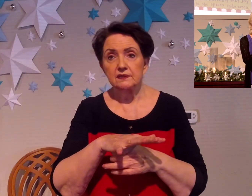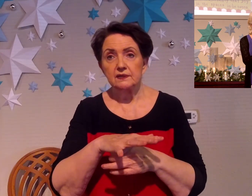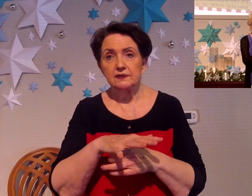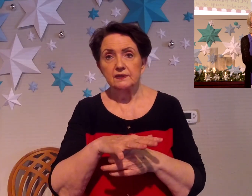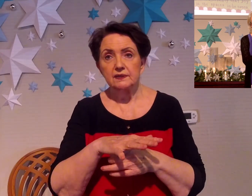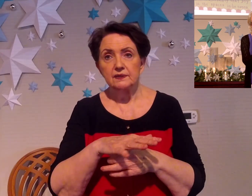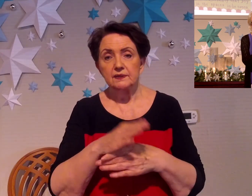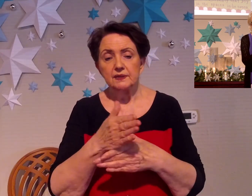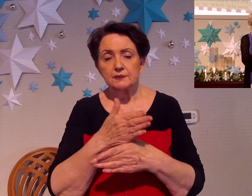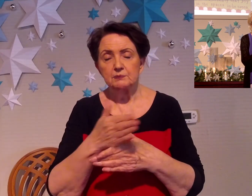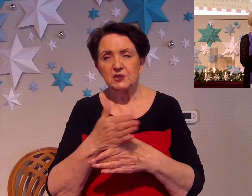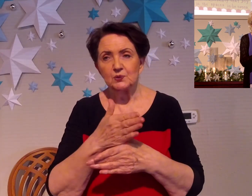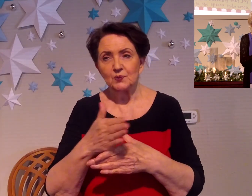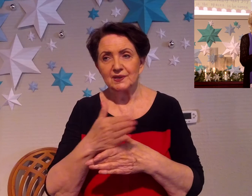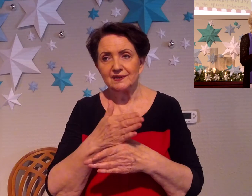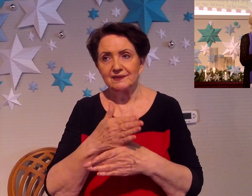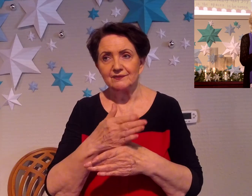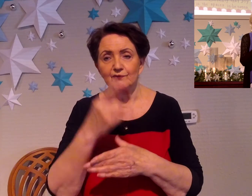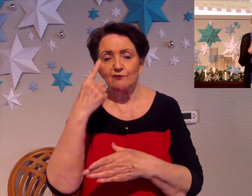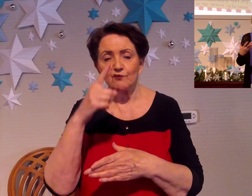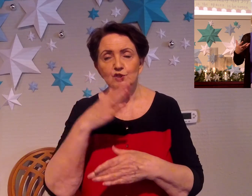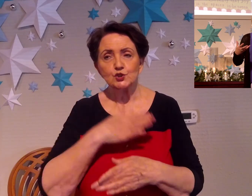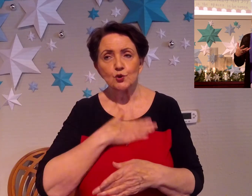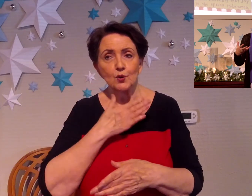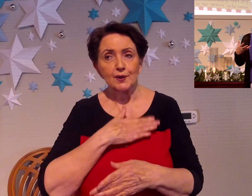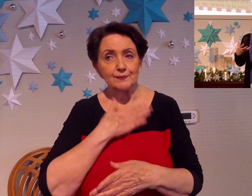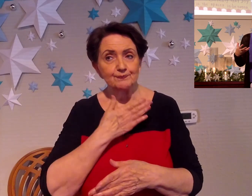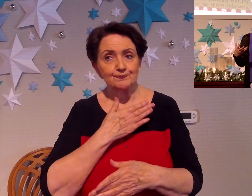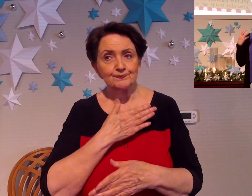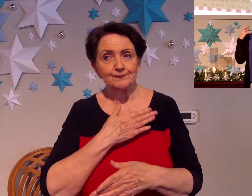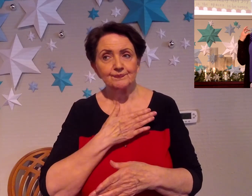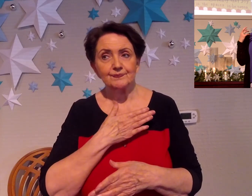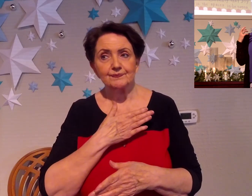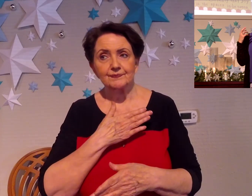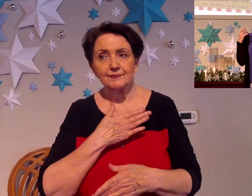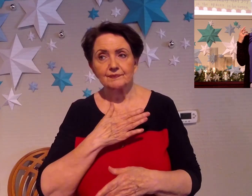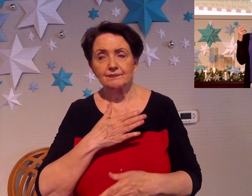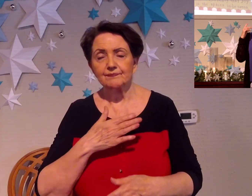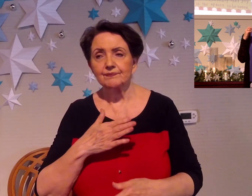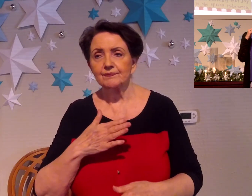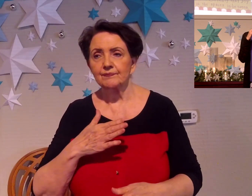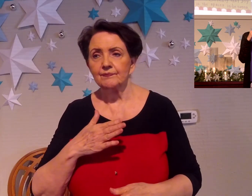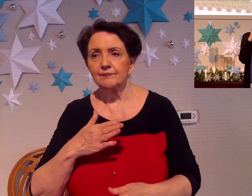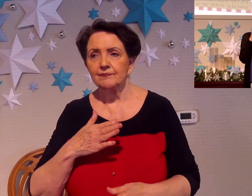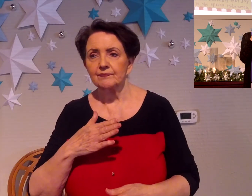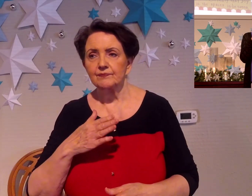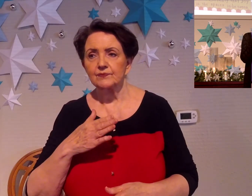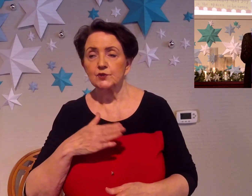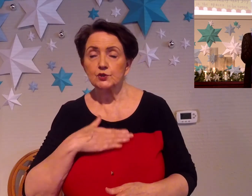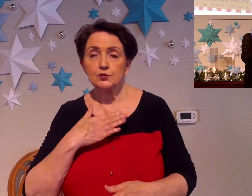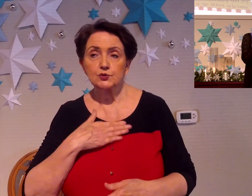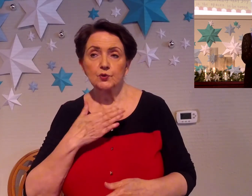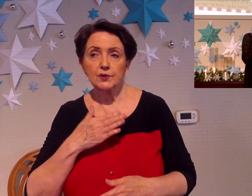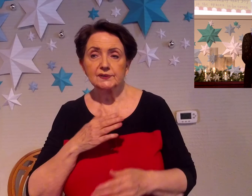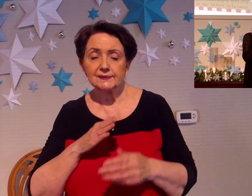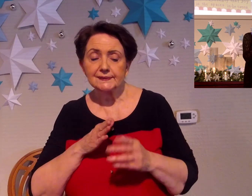in between? In my experience, joy sneaks in.